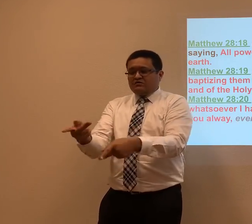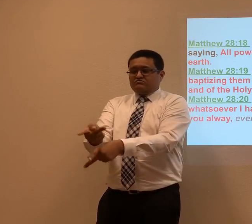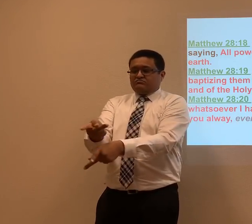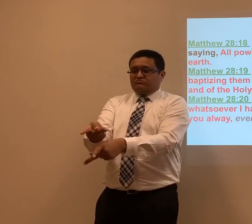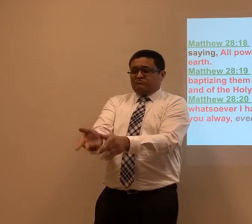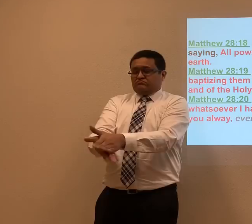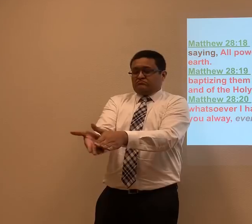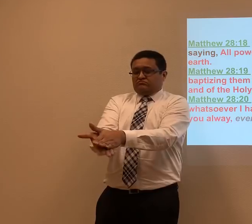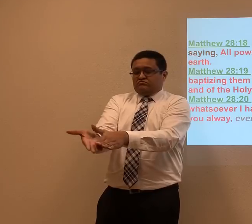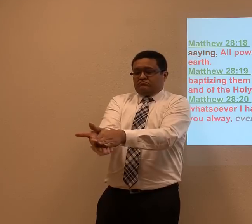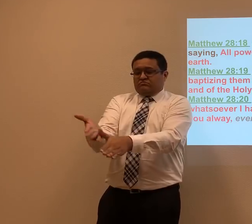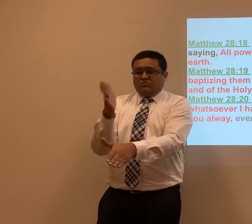control the heavens and the earth.